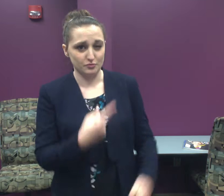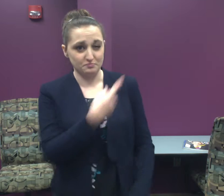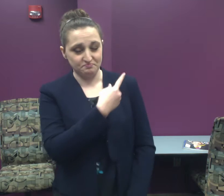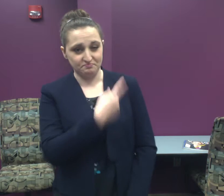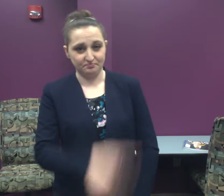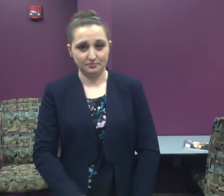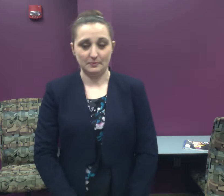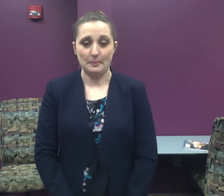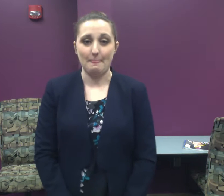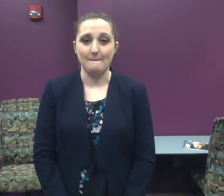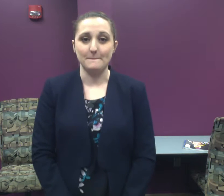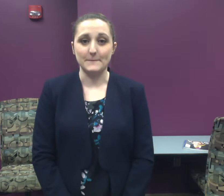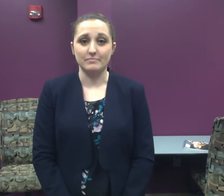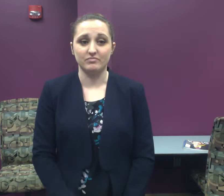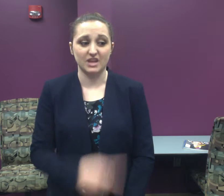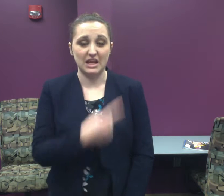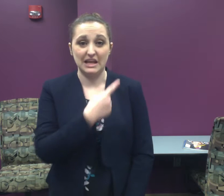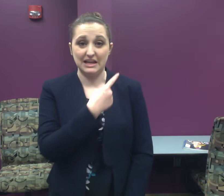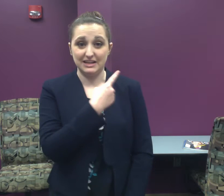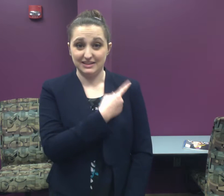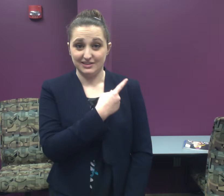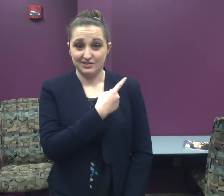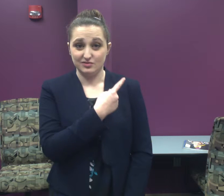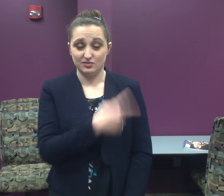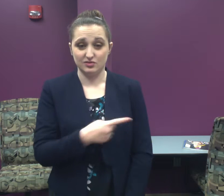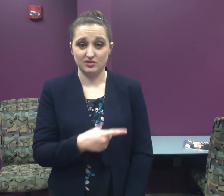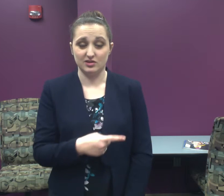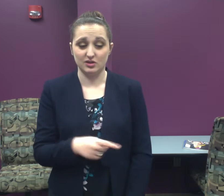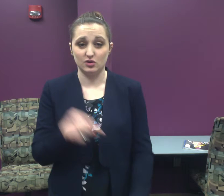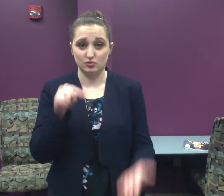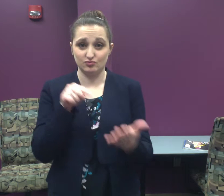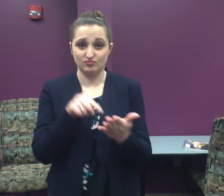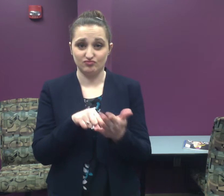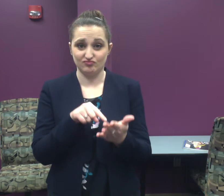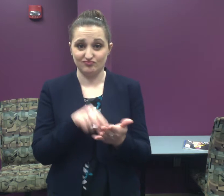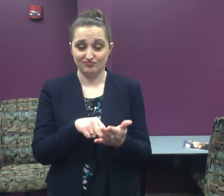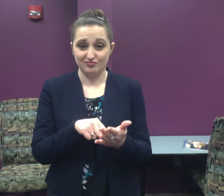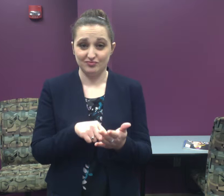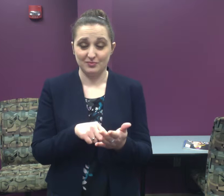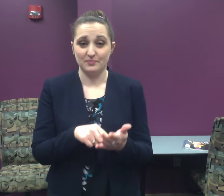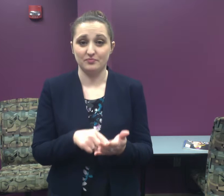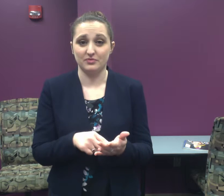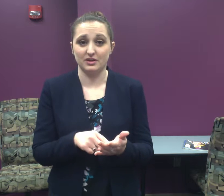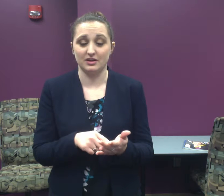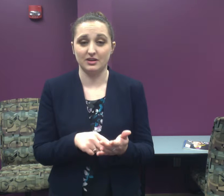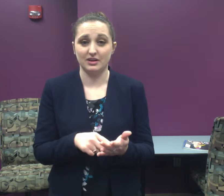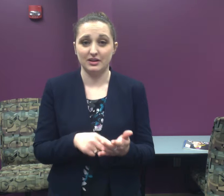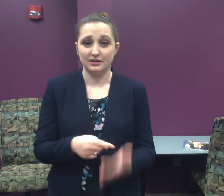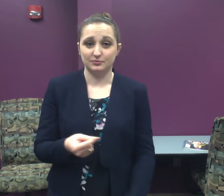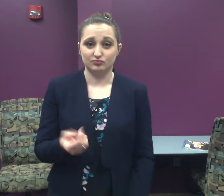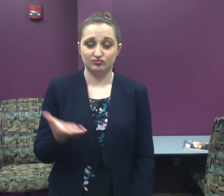This, like I said, was reported by the Soviets during what they called World War II, the Great Patriotic War. Between 20 and